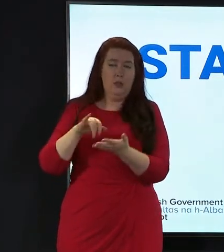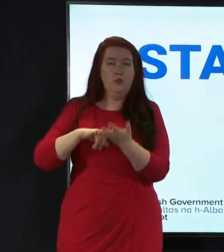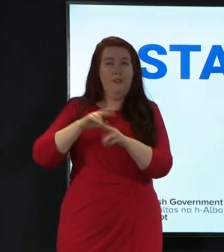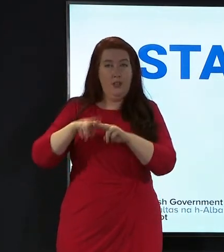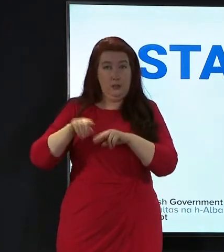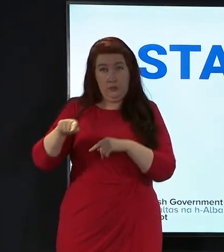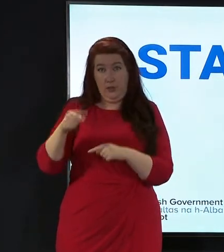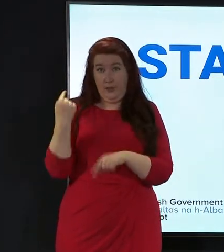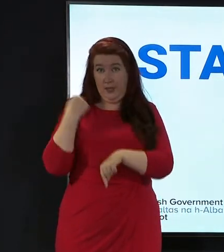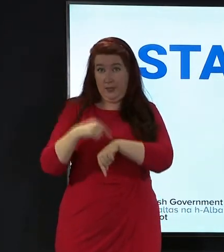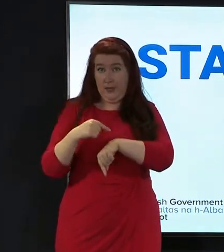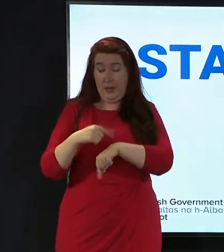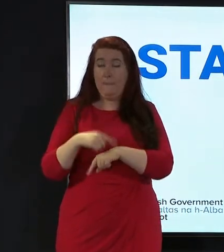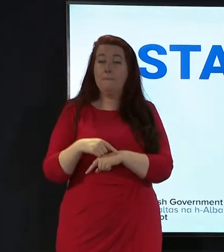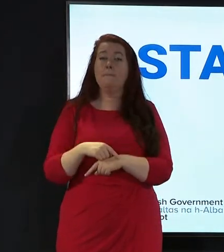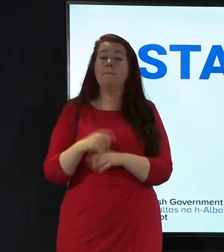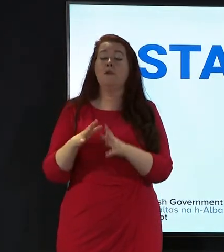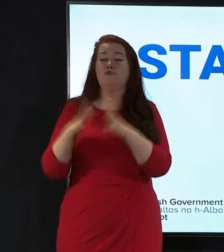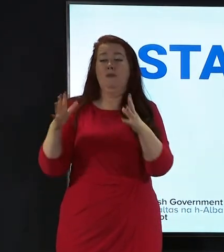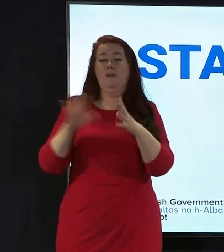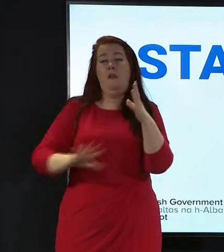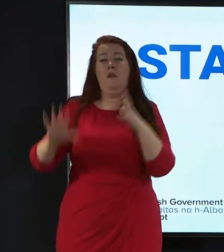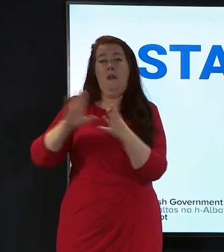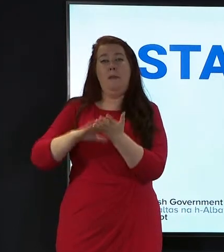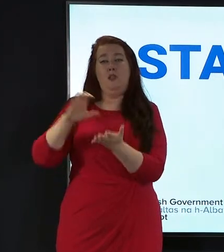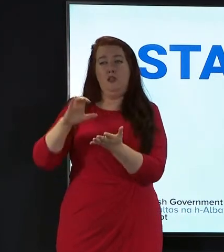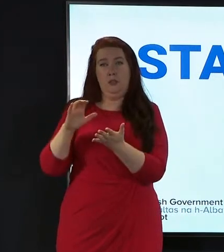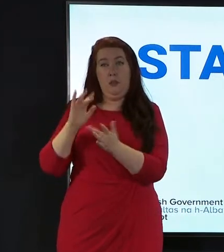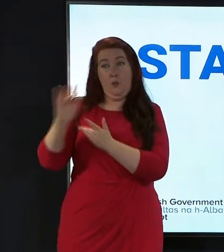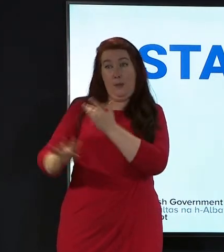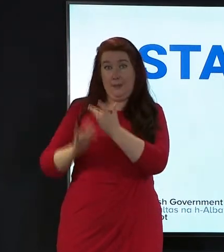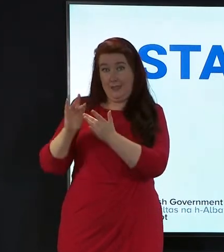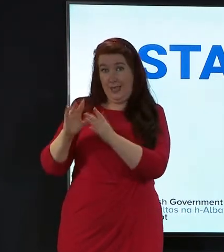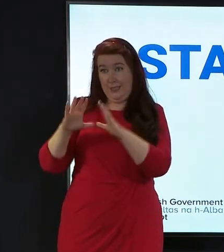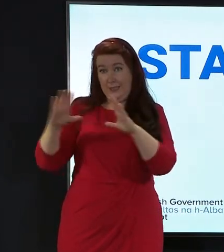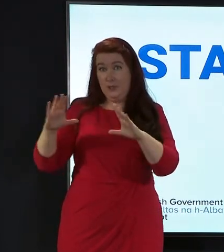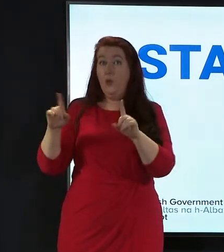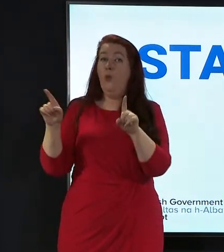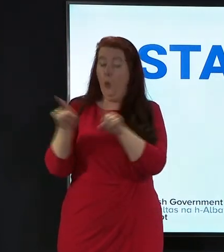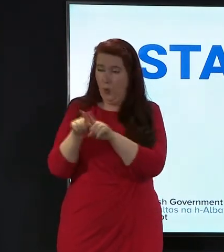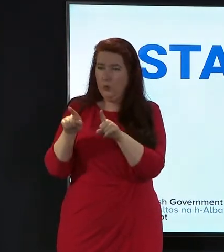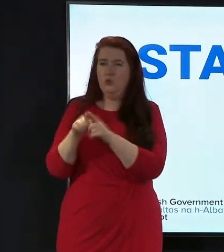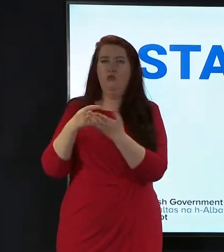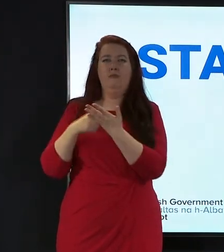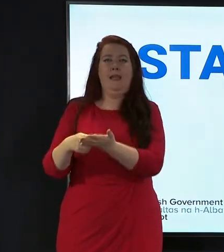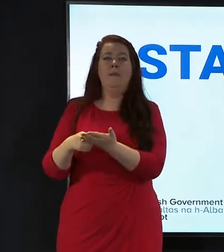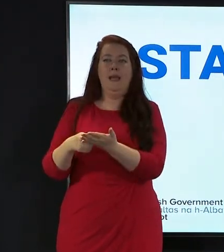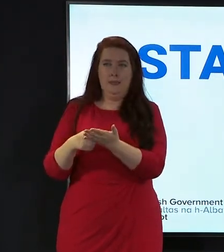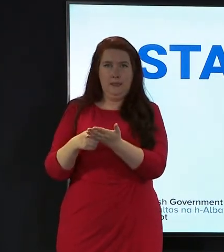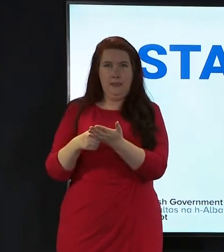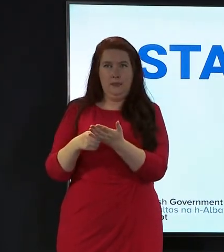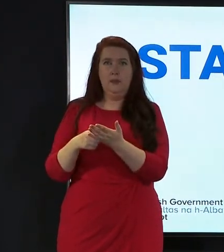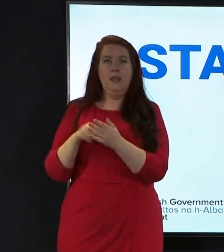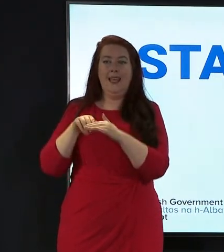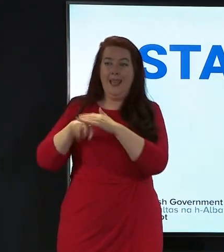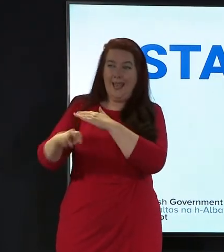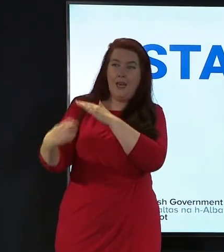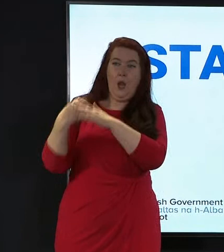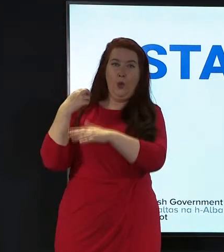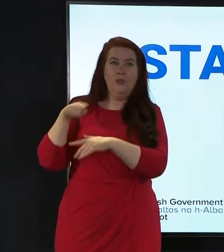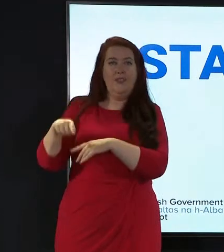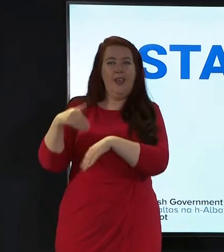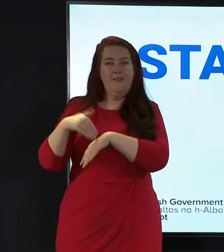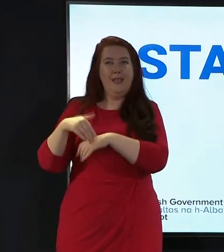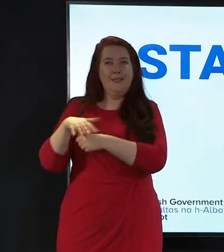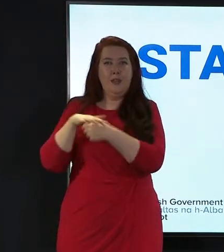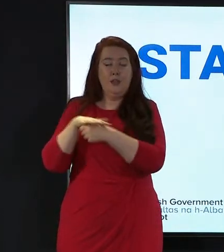Salford, the Greater Manchester website was also recommending limiting travel in and out of the affected area.